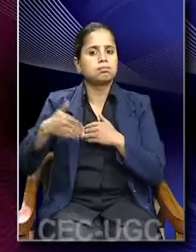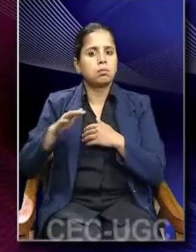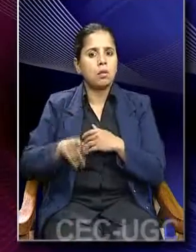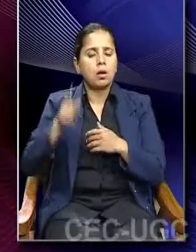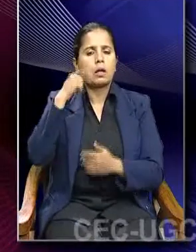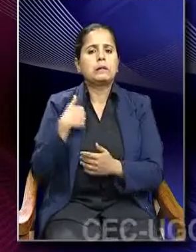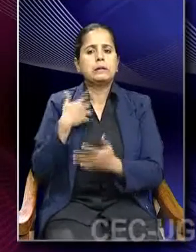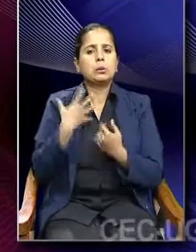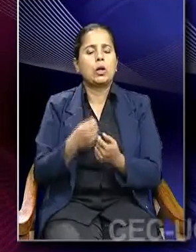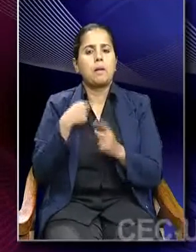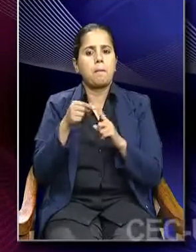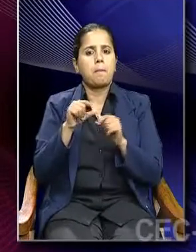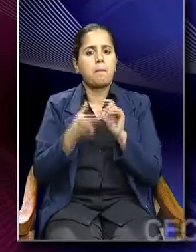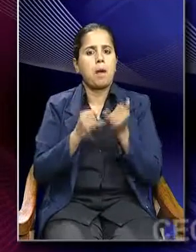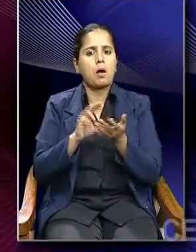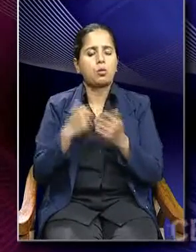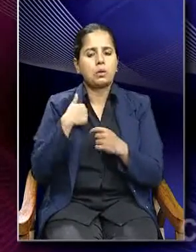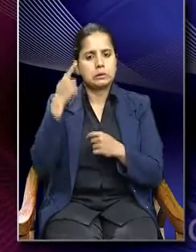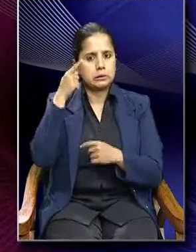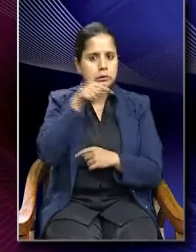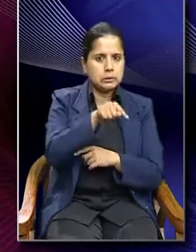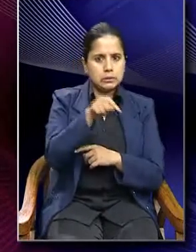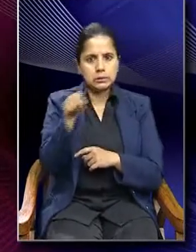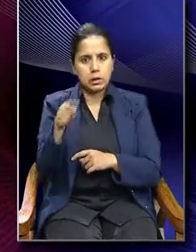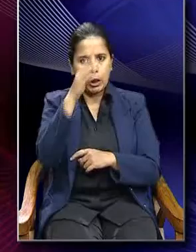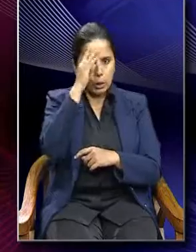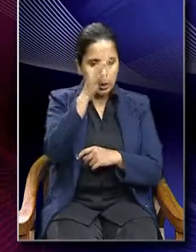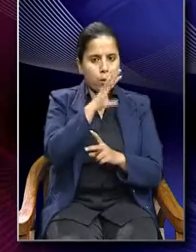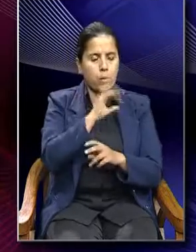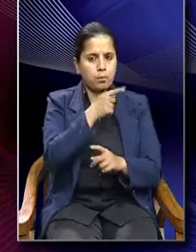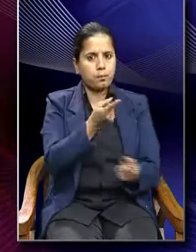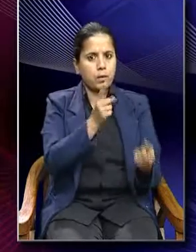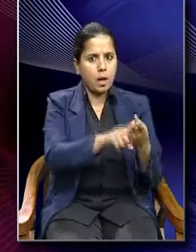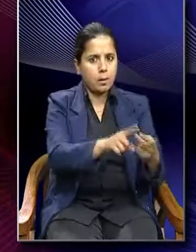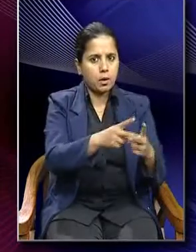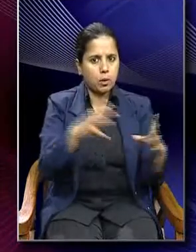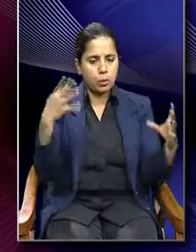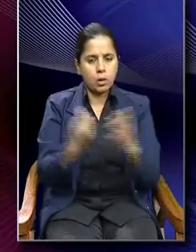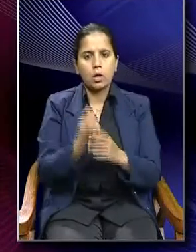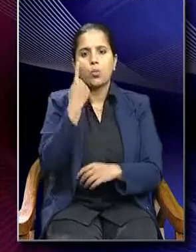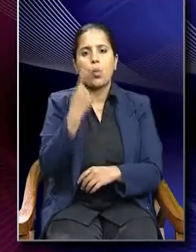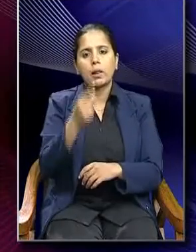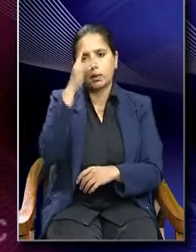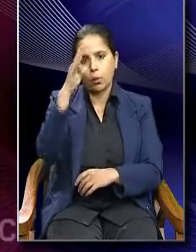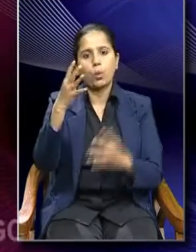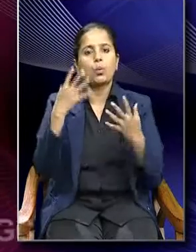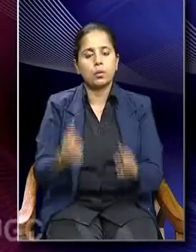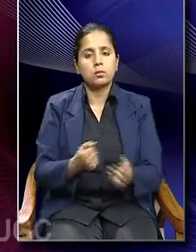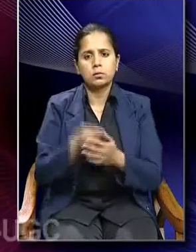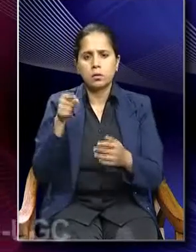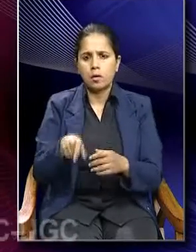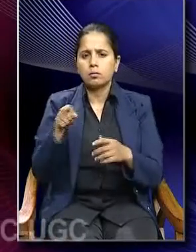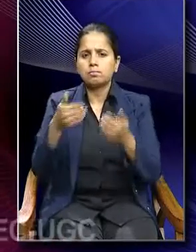tried to bring around all these theoretical instances into one grand theory. So he